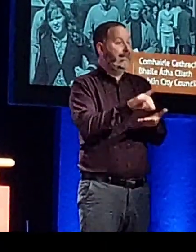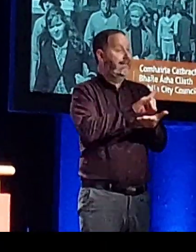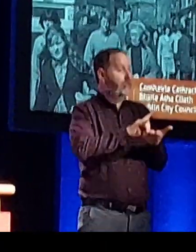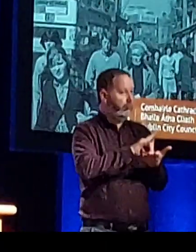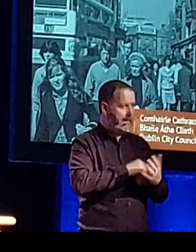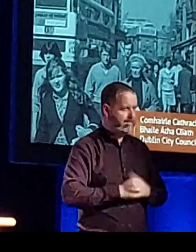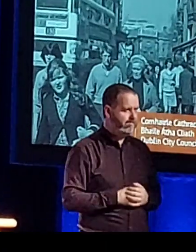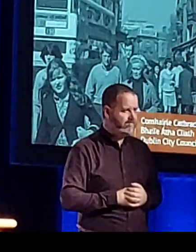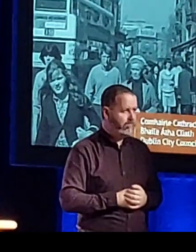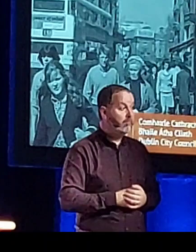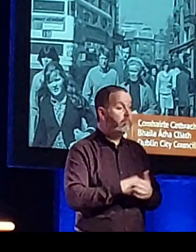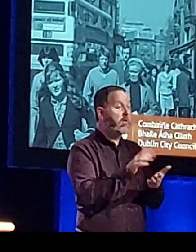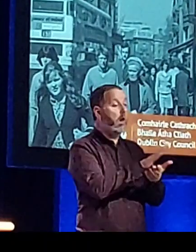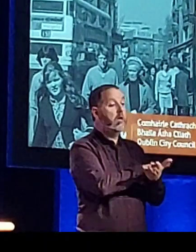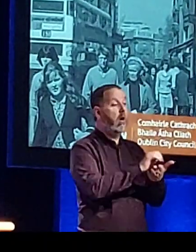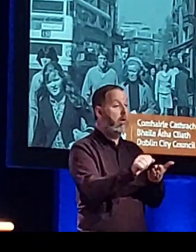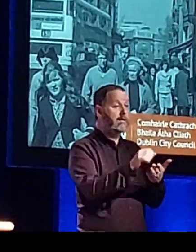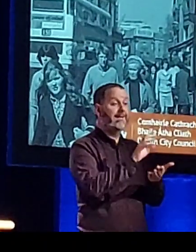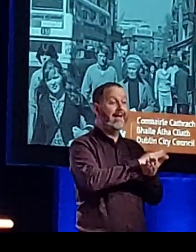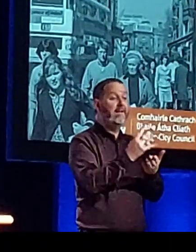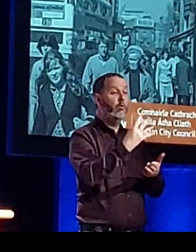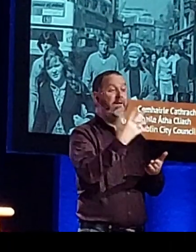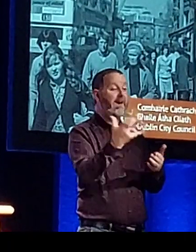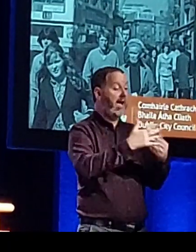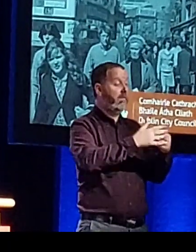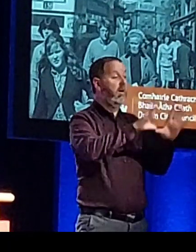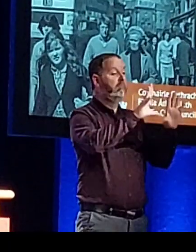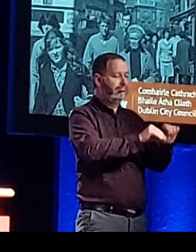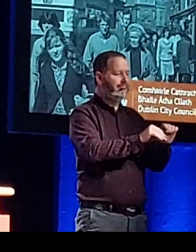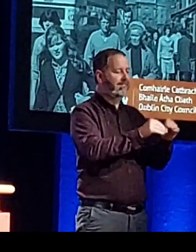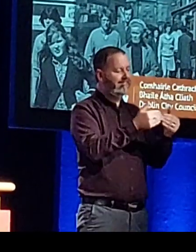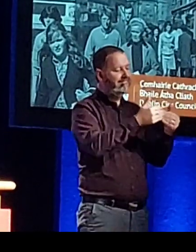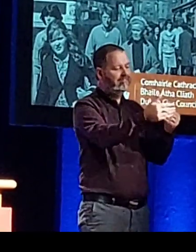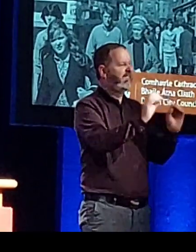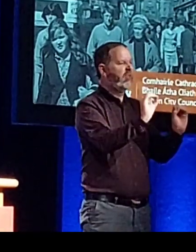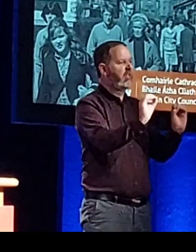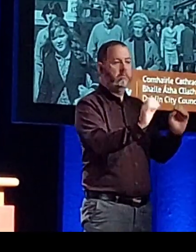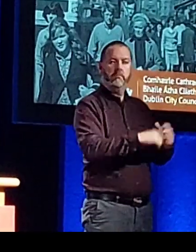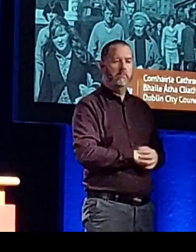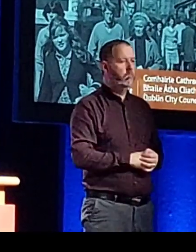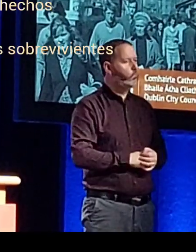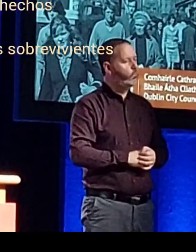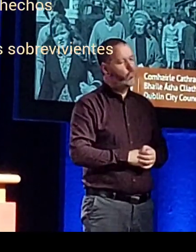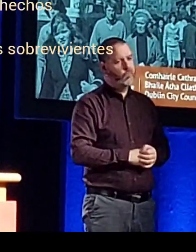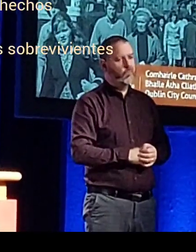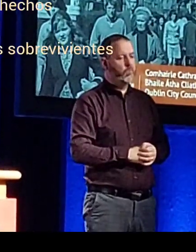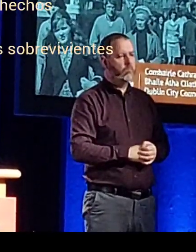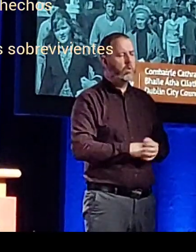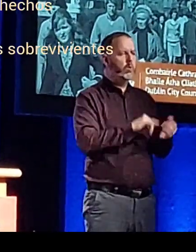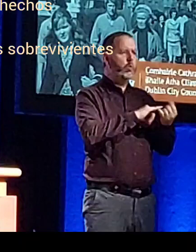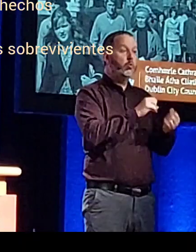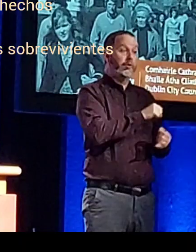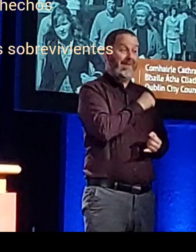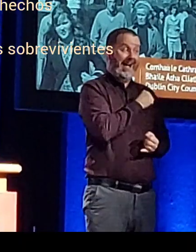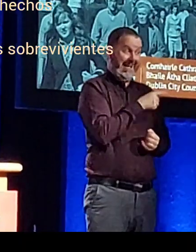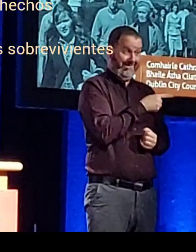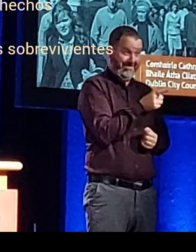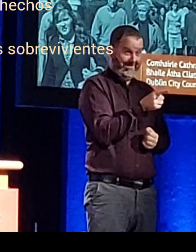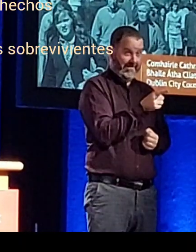the Holocaust did not simply end in 1945. In other words, the survivors, when